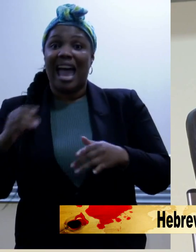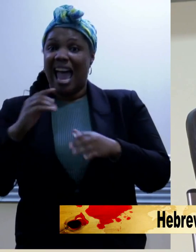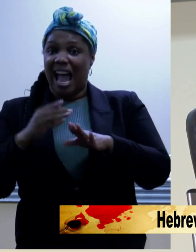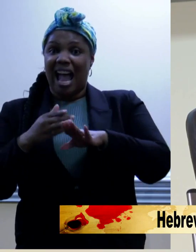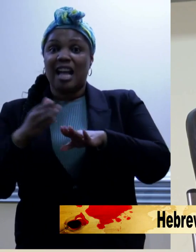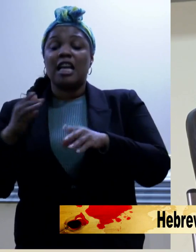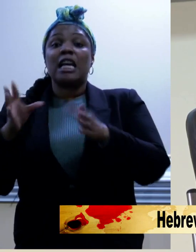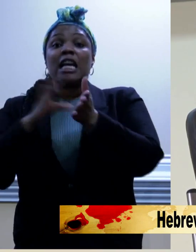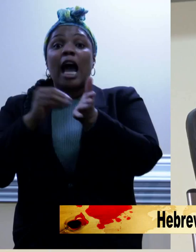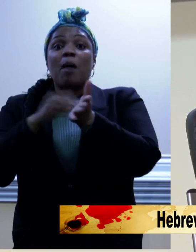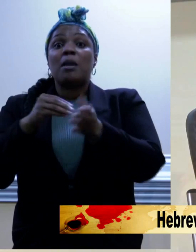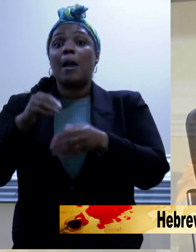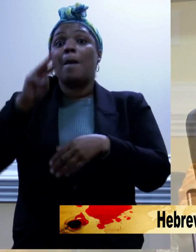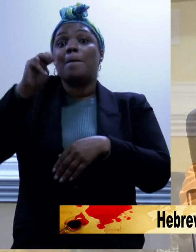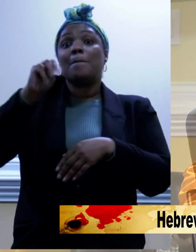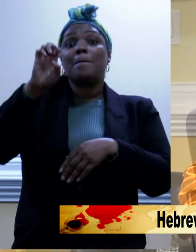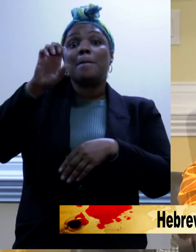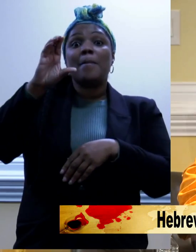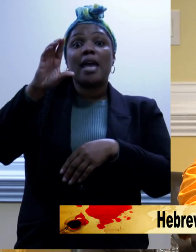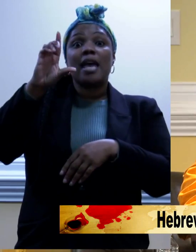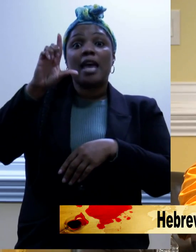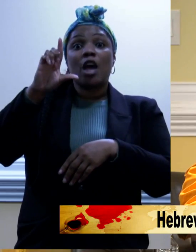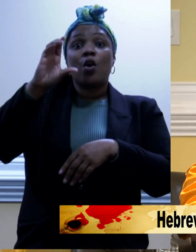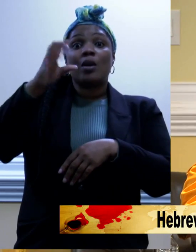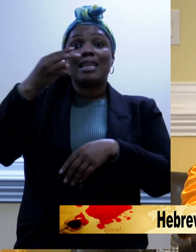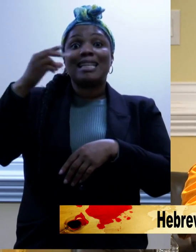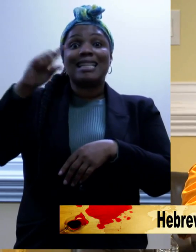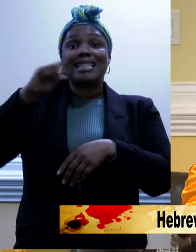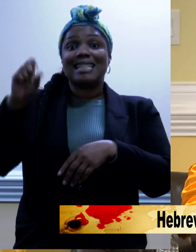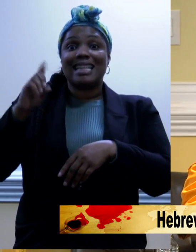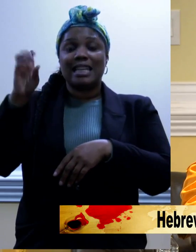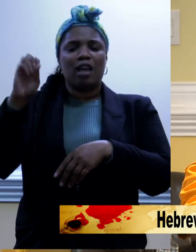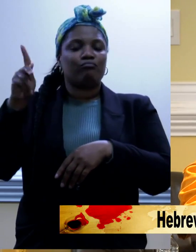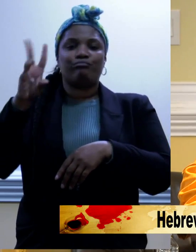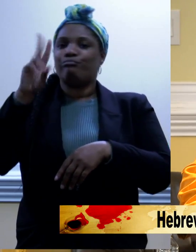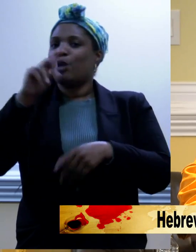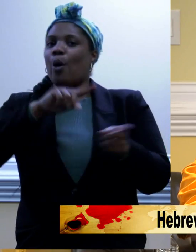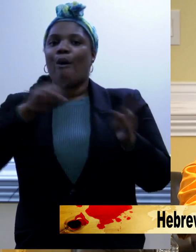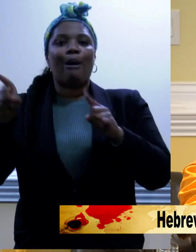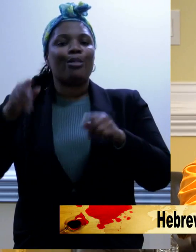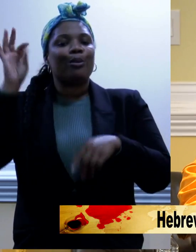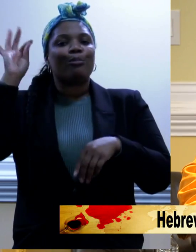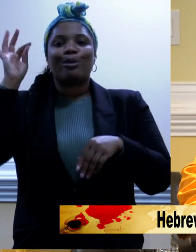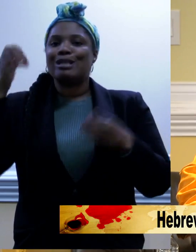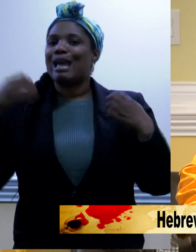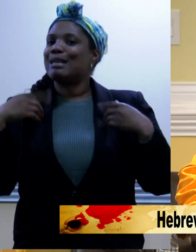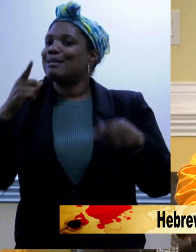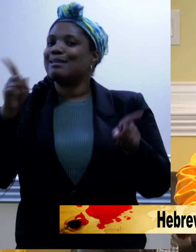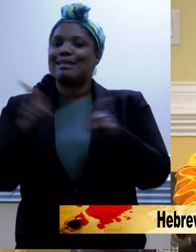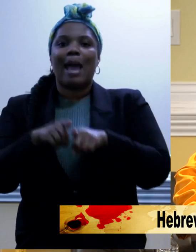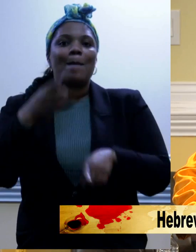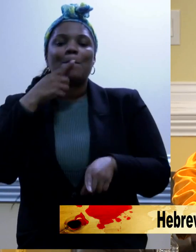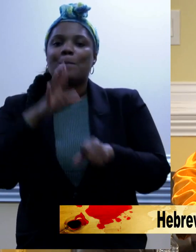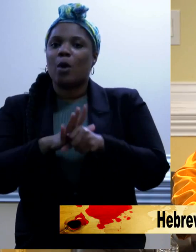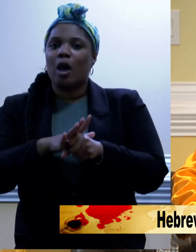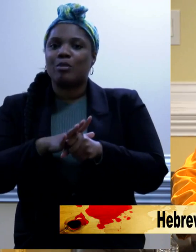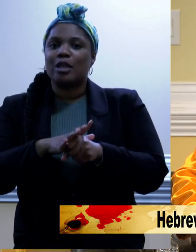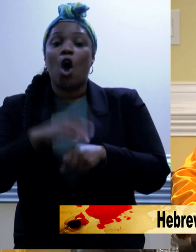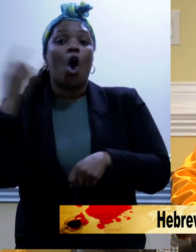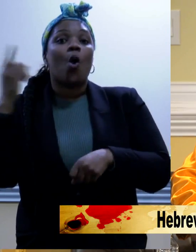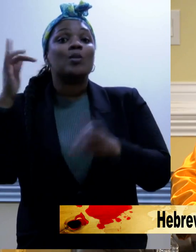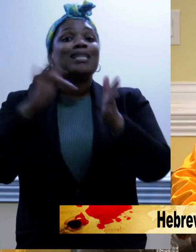Melchizedek. Now the Lord swore that to Jesus, and we're going to show you that. that you are a priest at the